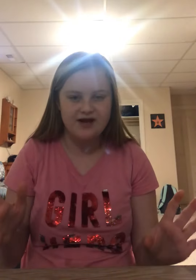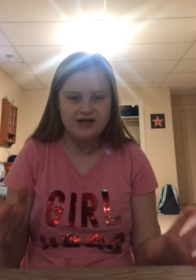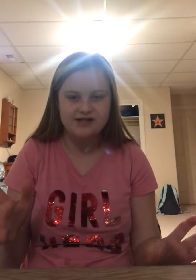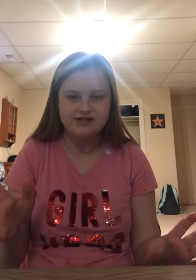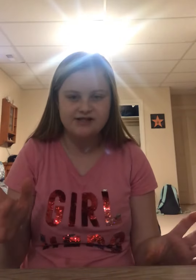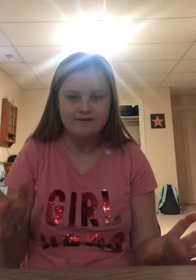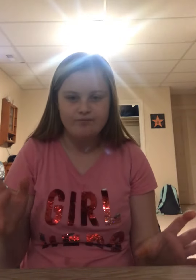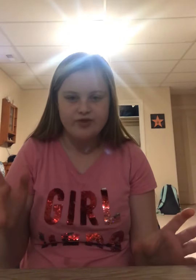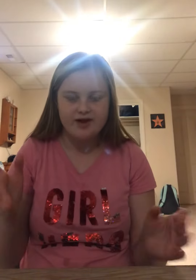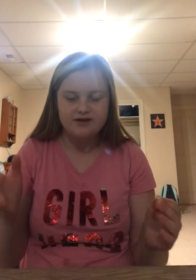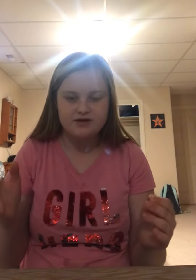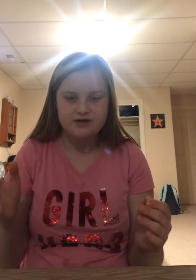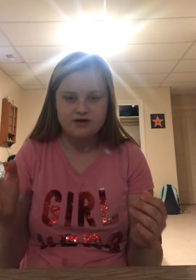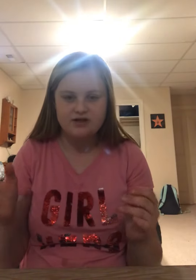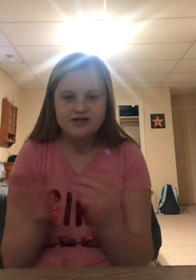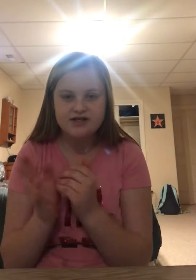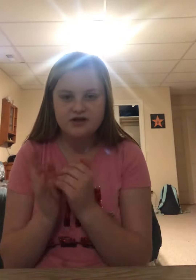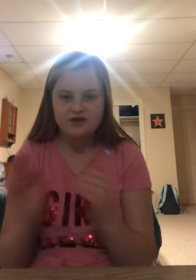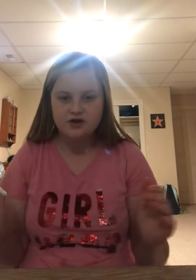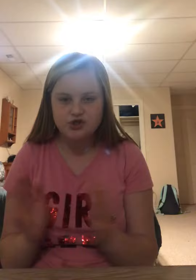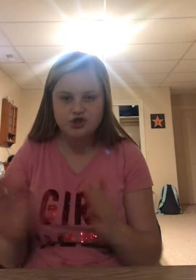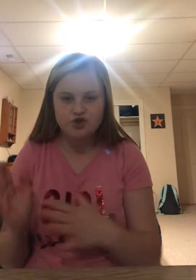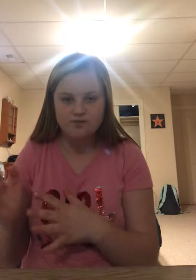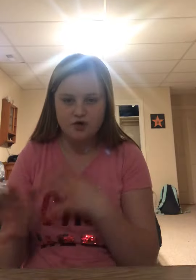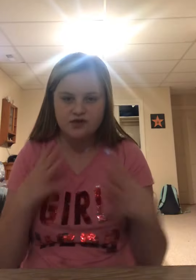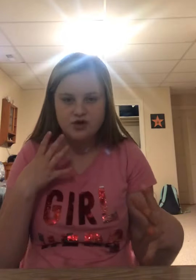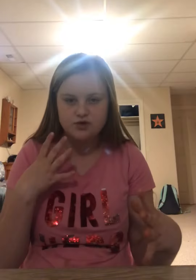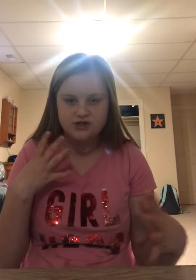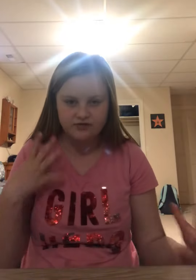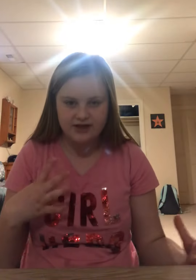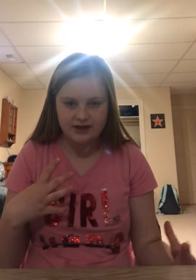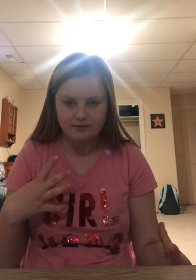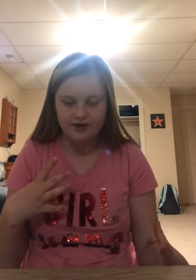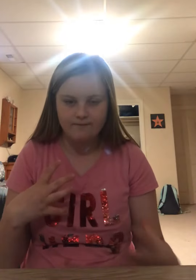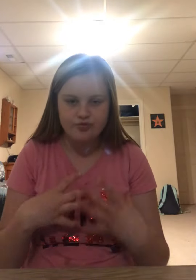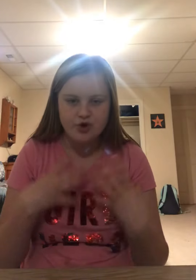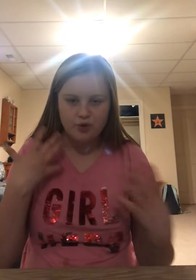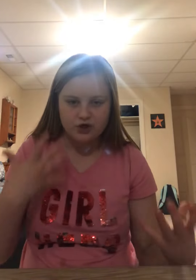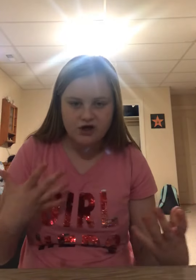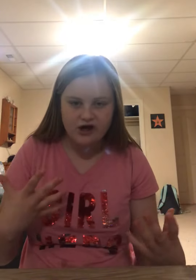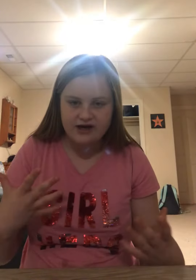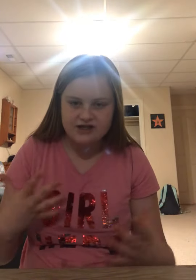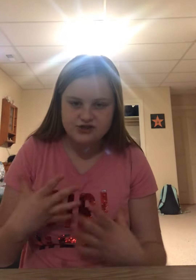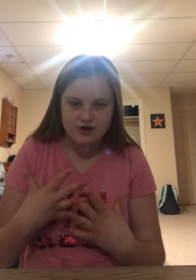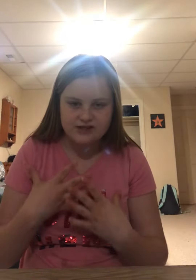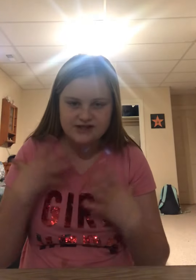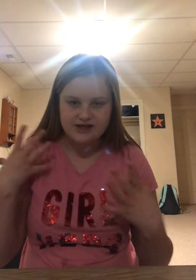is, and he's gonna assume or think we're still dating, but we're not, and so it's like,